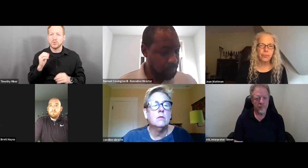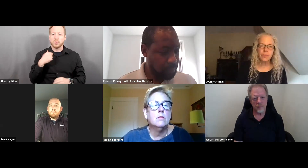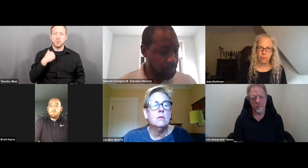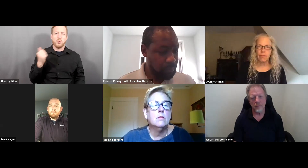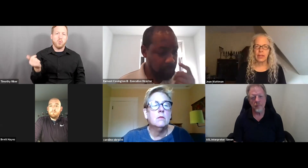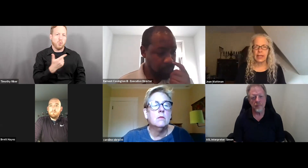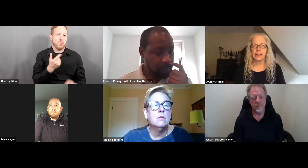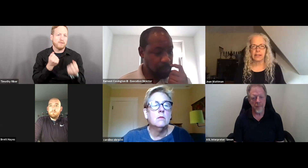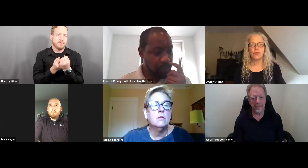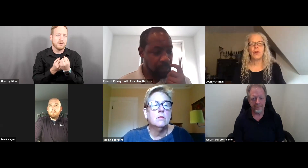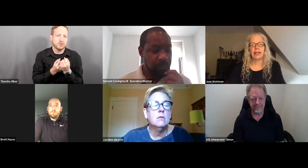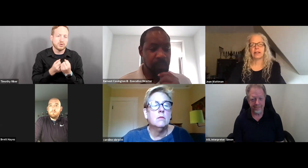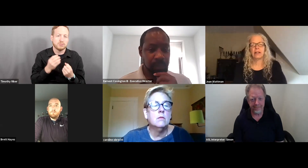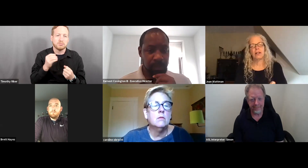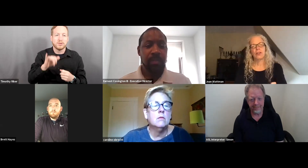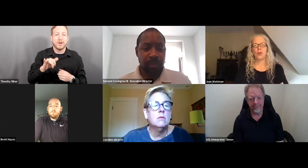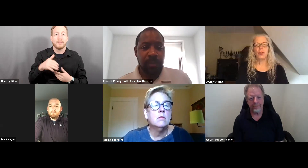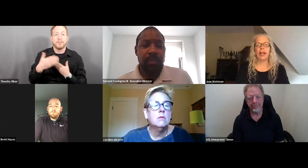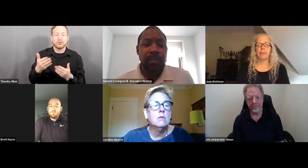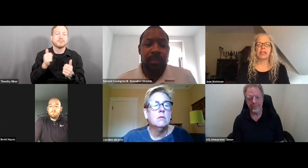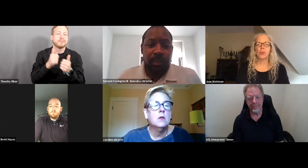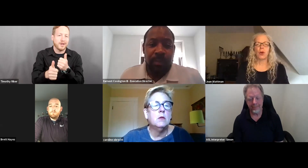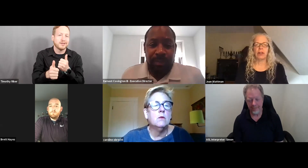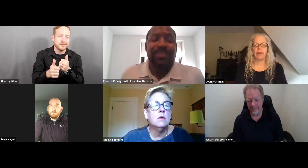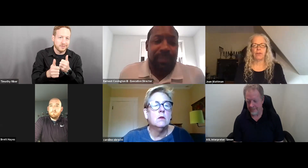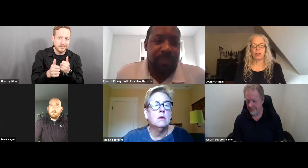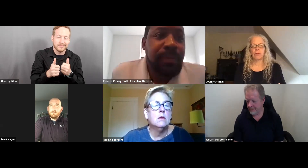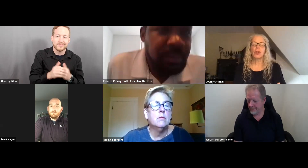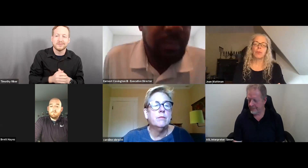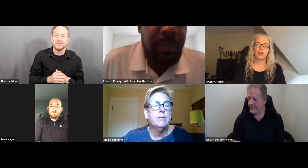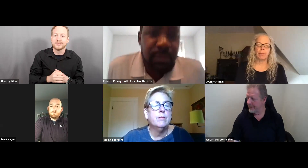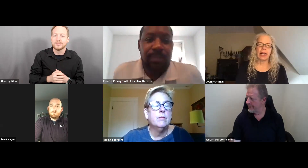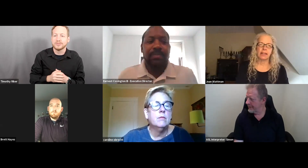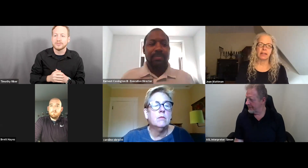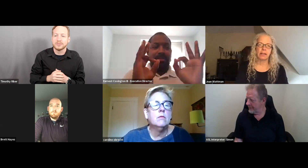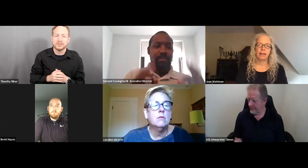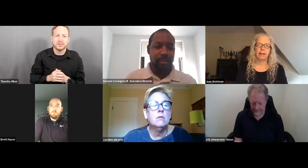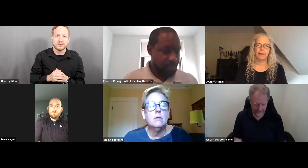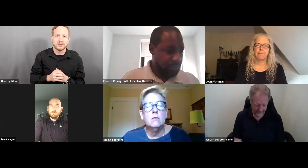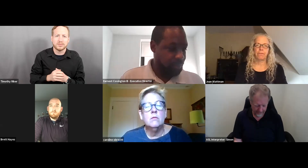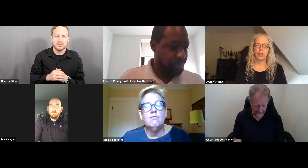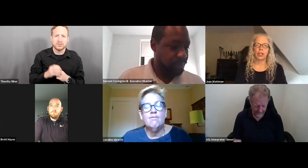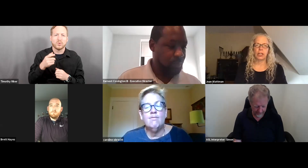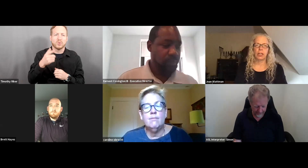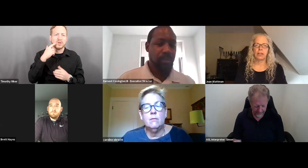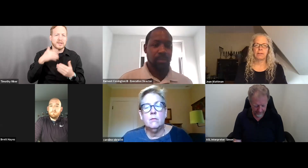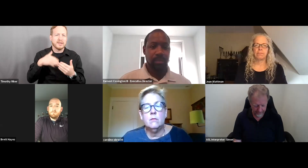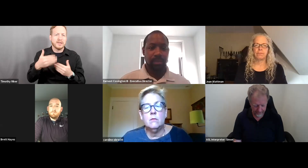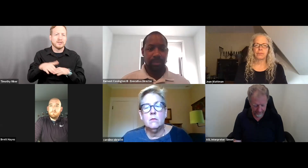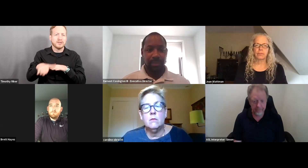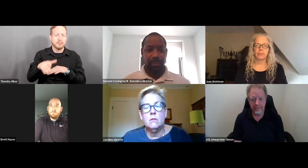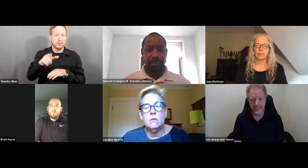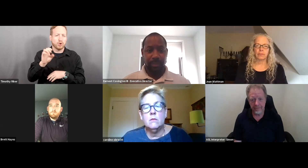yes. Yes, great. So unanimous, we're all in favor. So the motion passes. Very good.